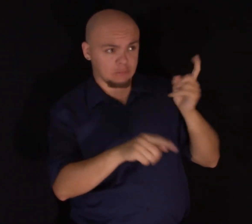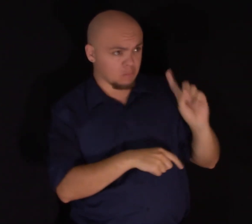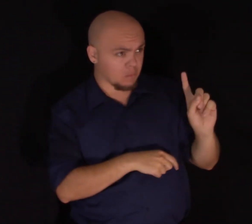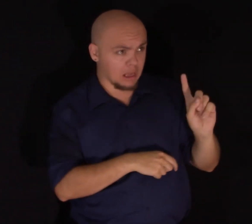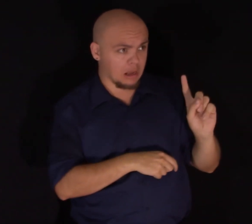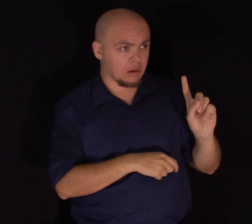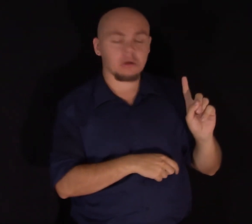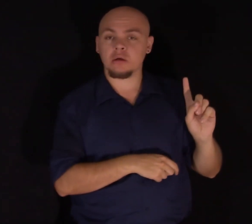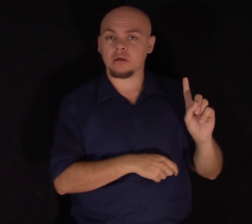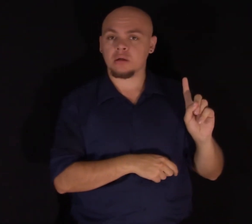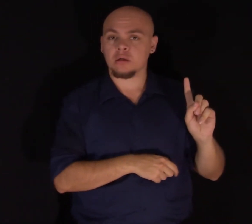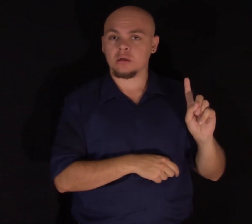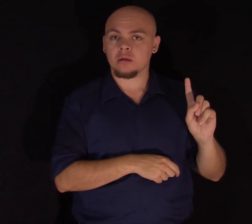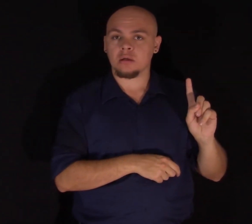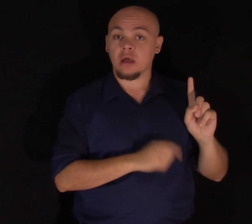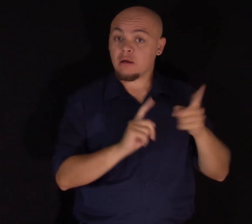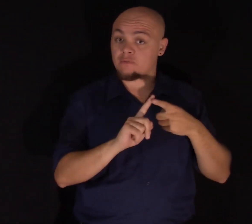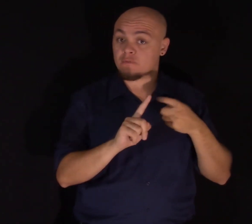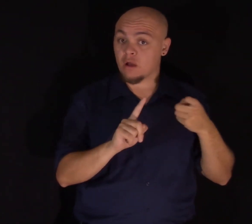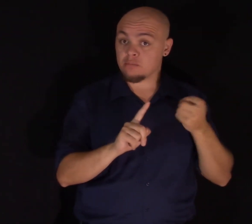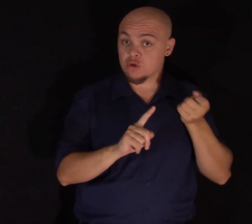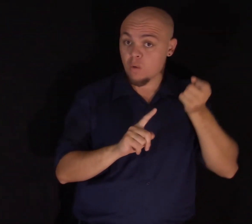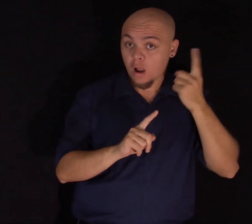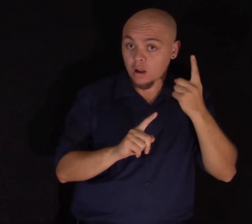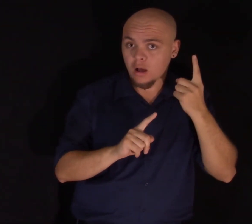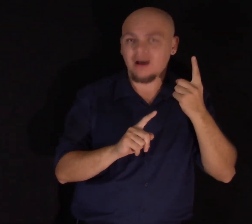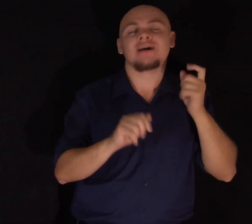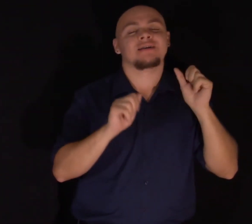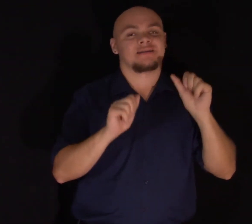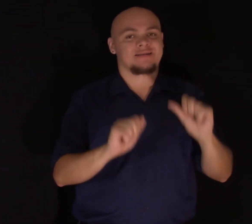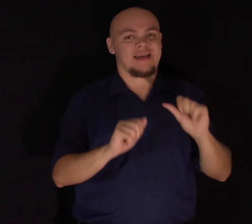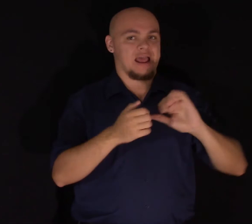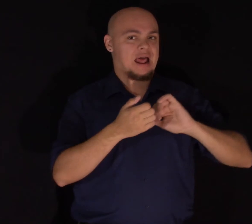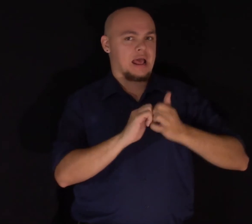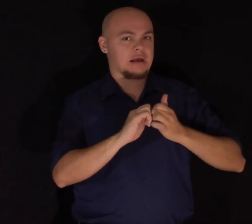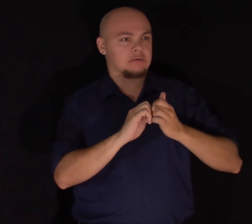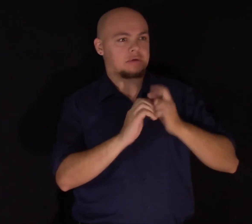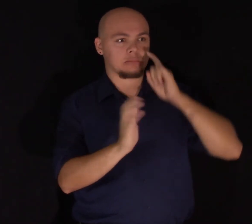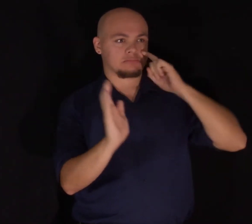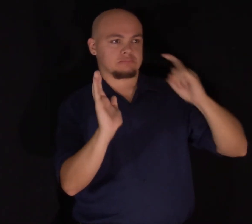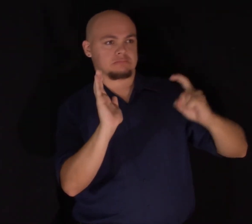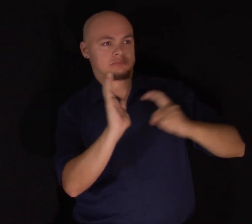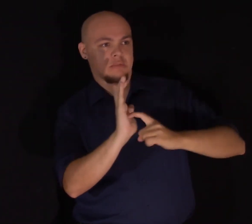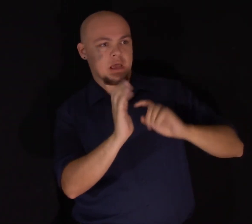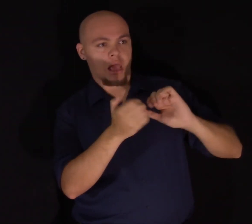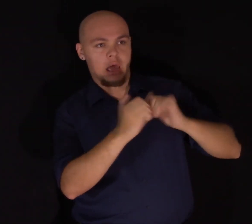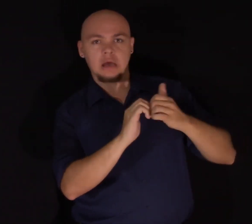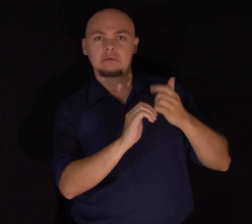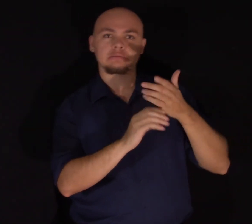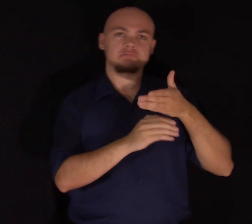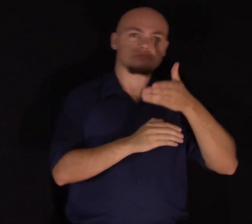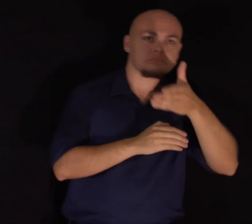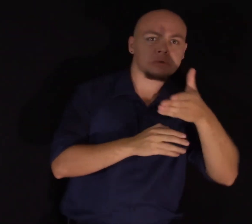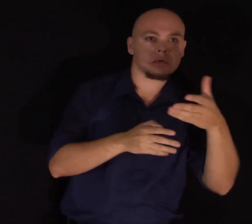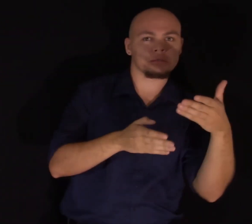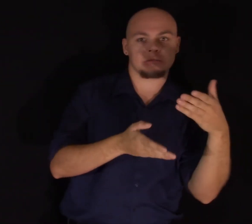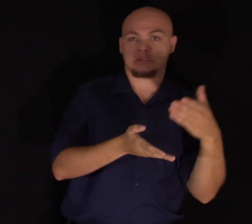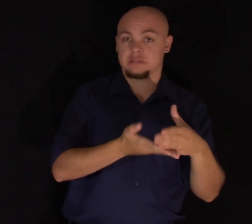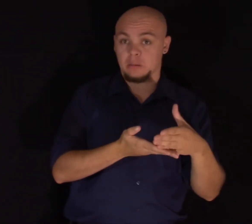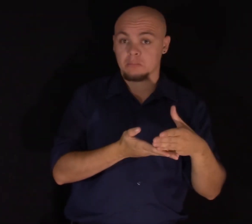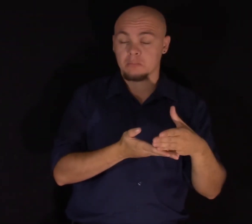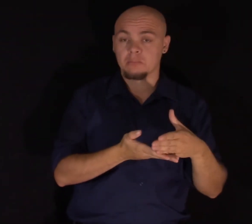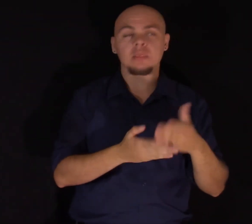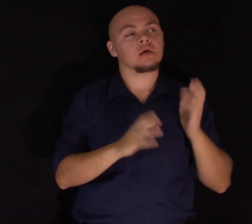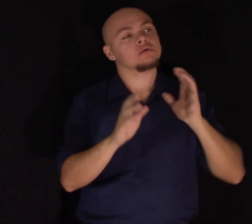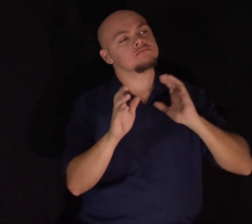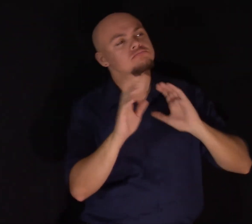you learn where it comes from, you can then try to figure out how to address it and see where it's going. So we continued